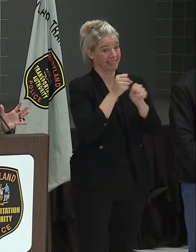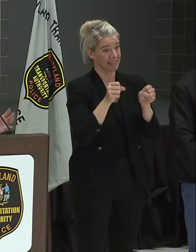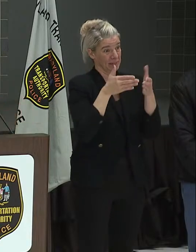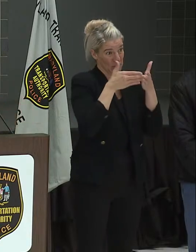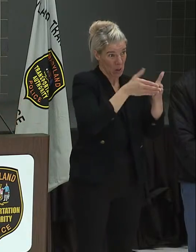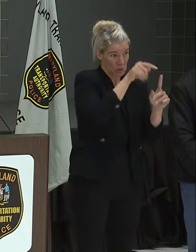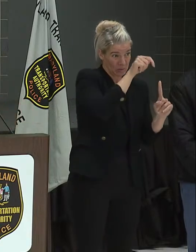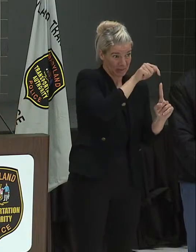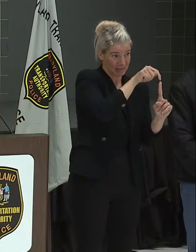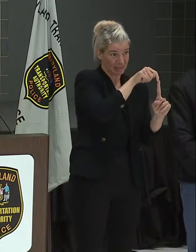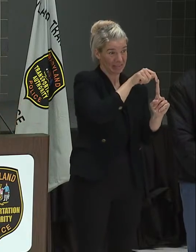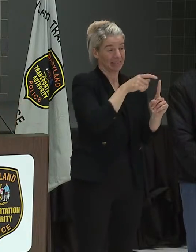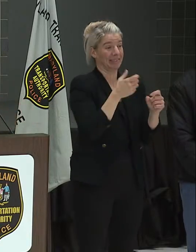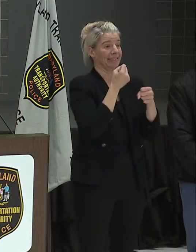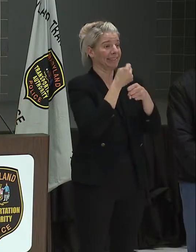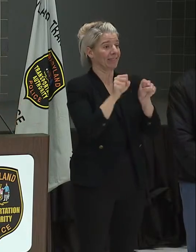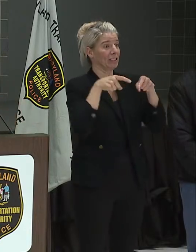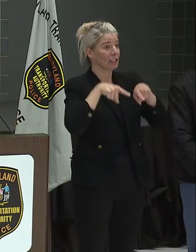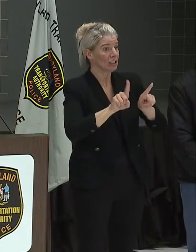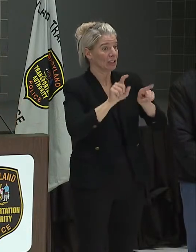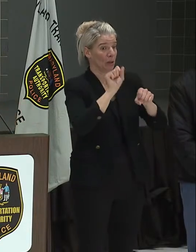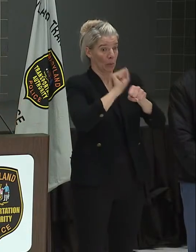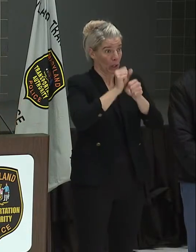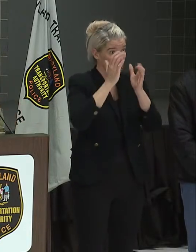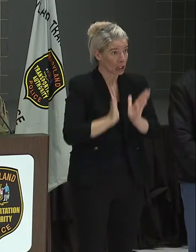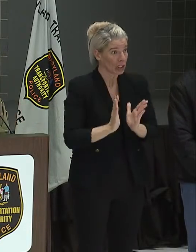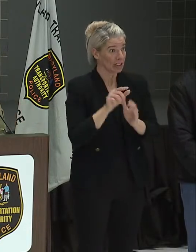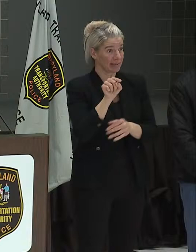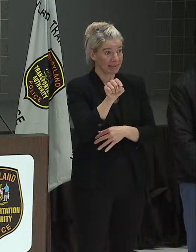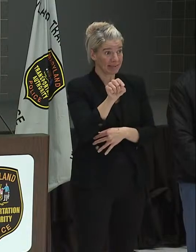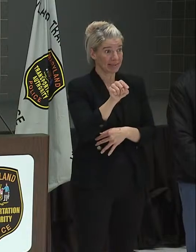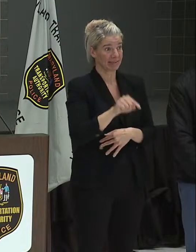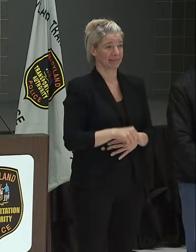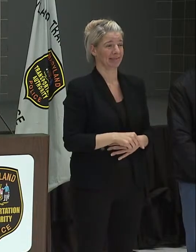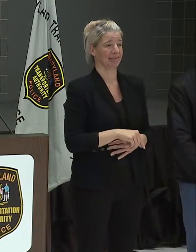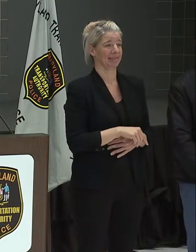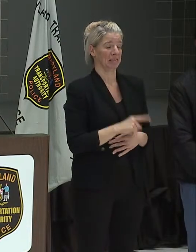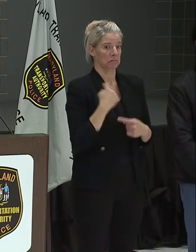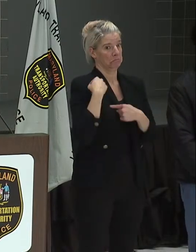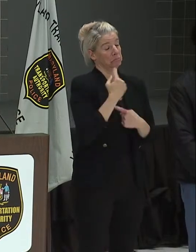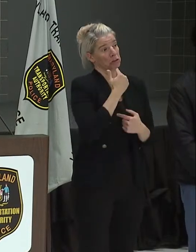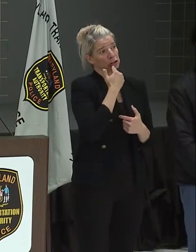of the workers, and it's going very well.